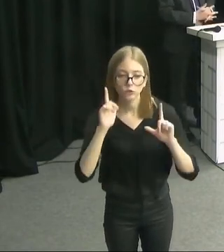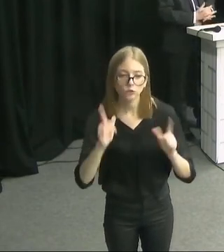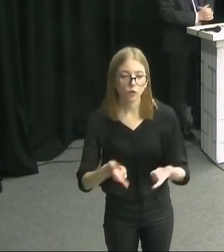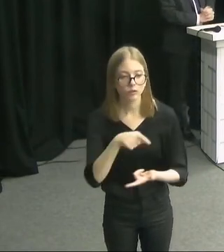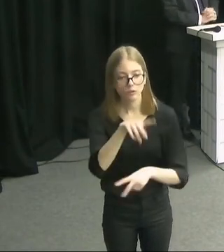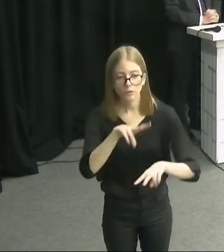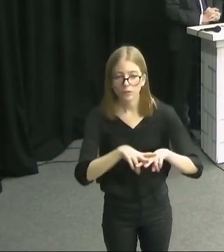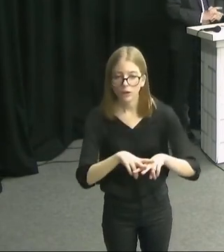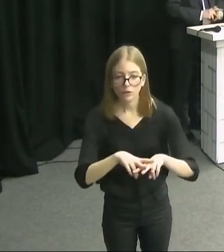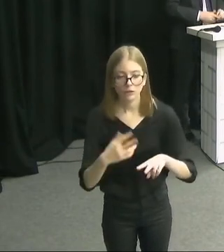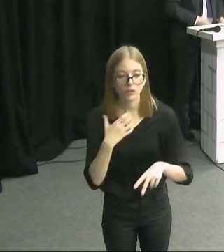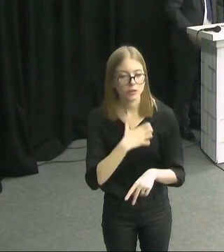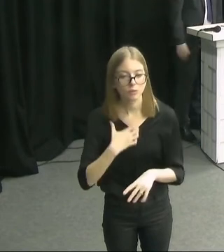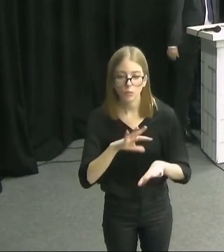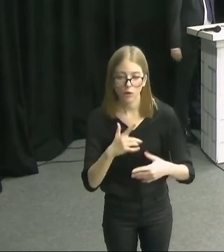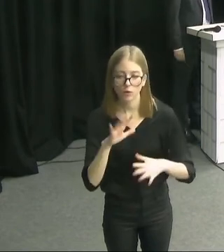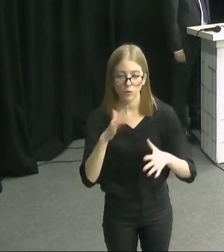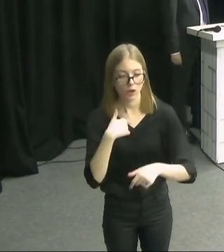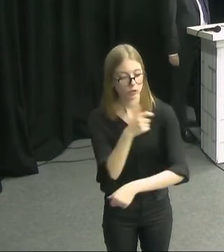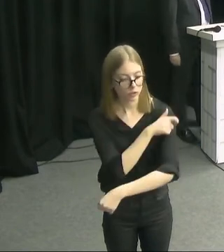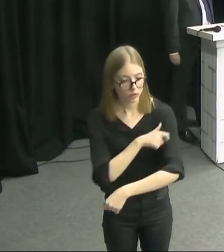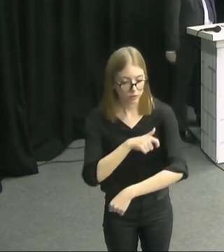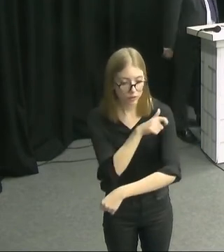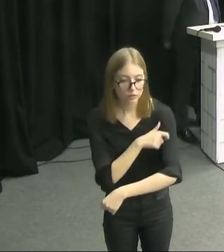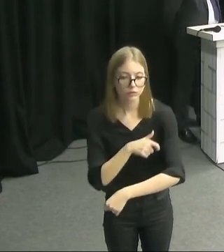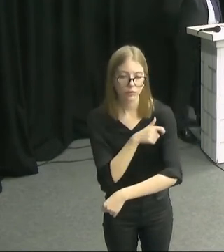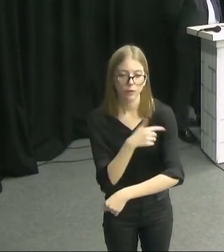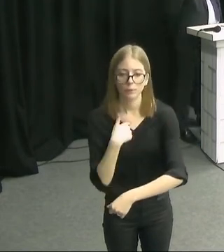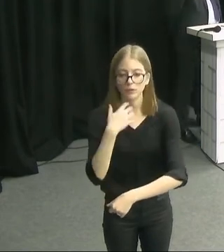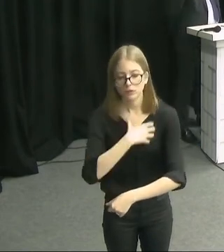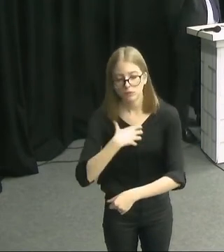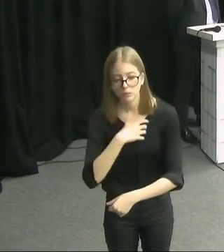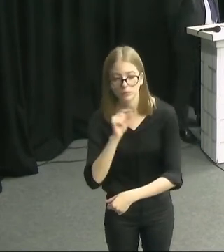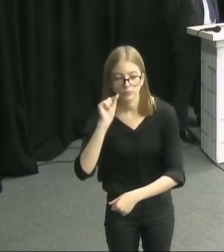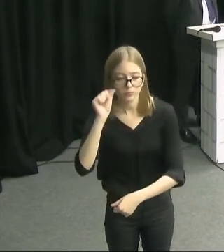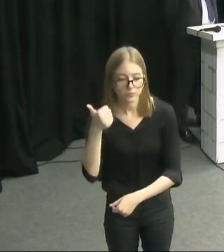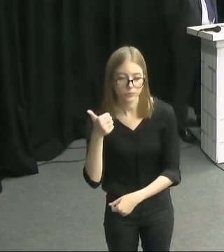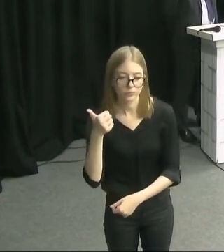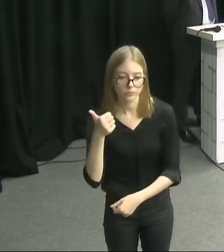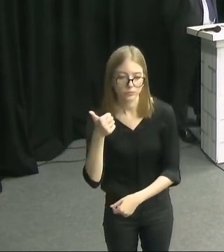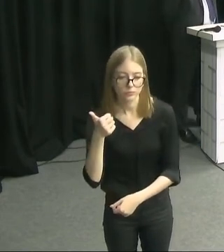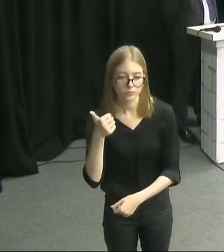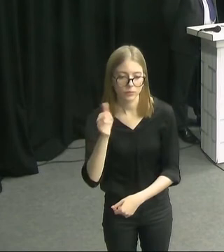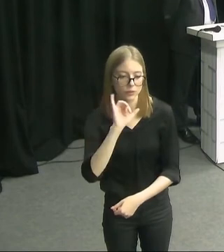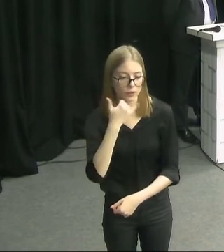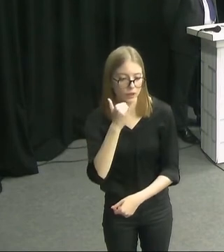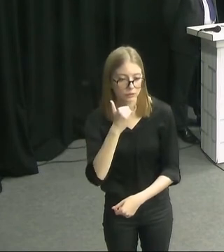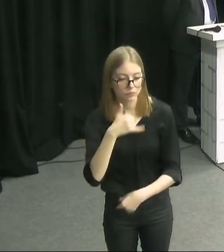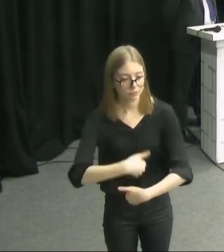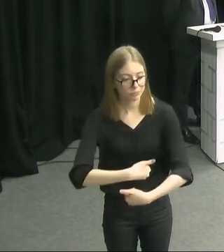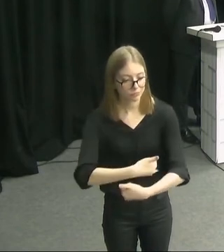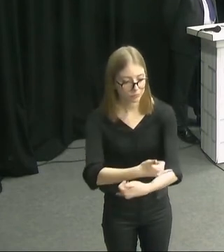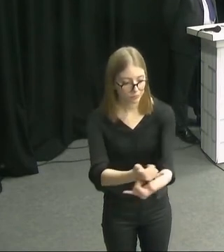but don't have talents to study, others have talents but no money. As a rector, my task would be